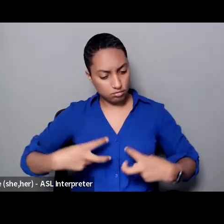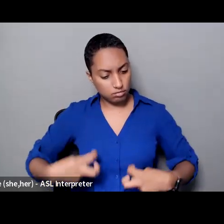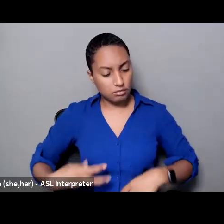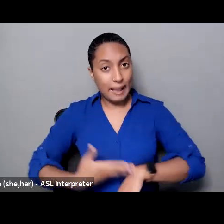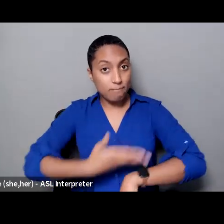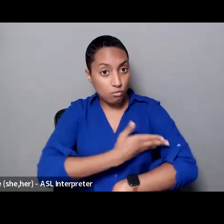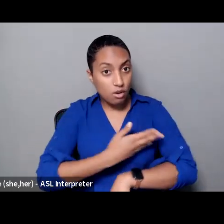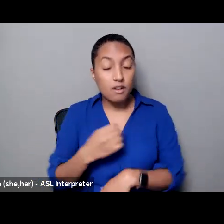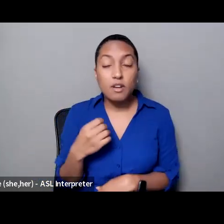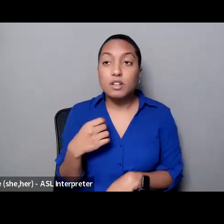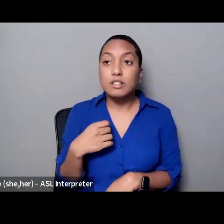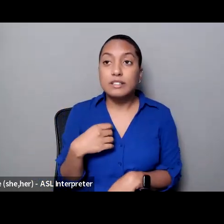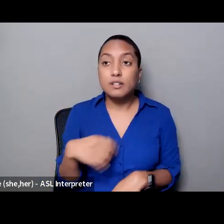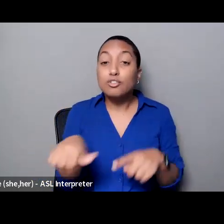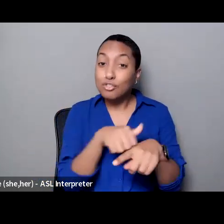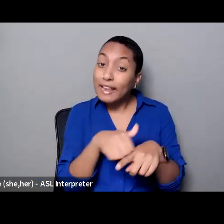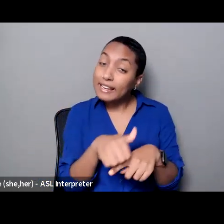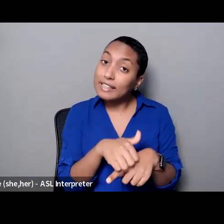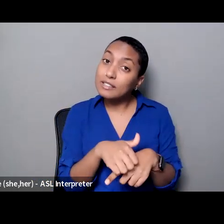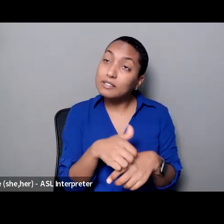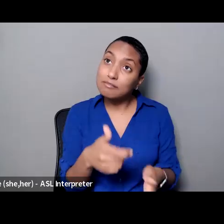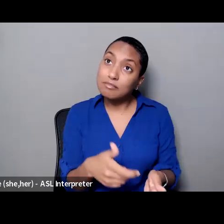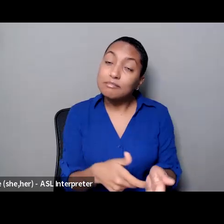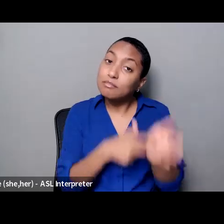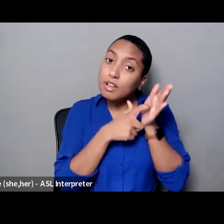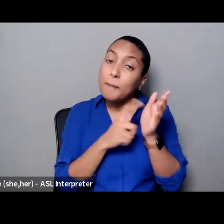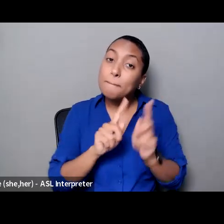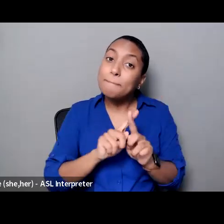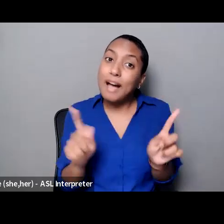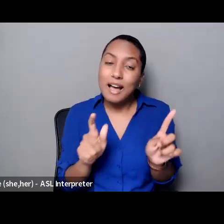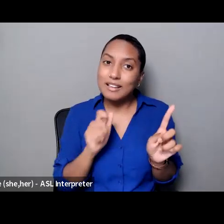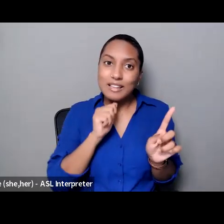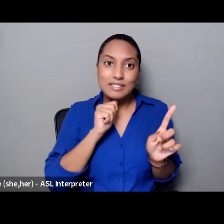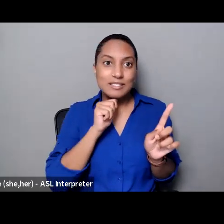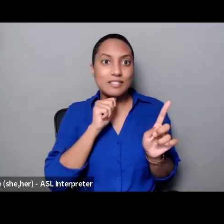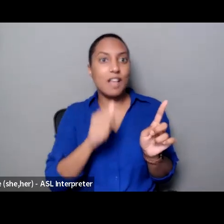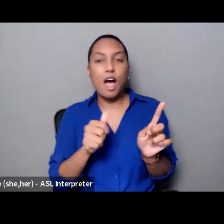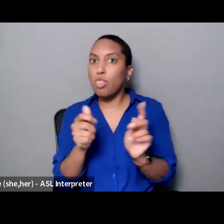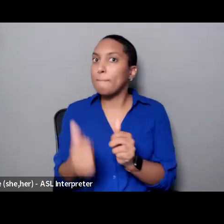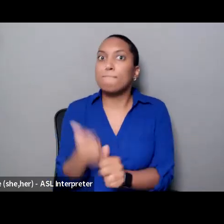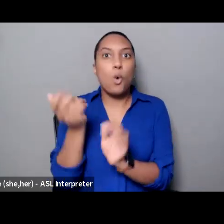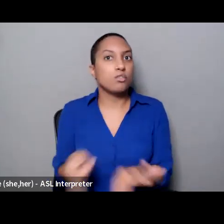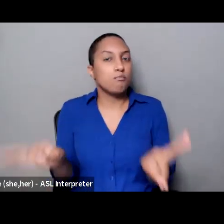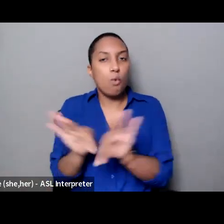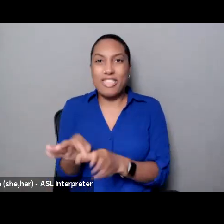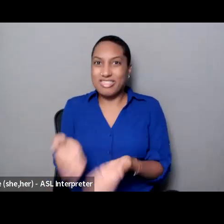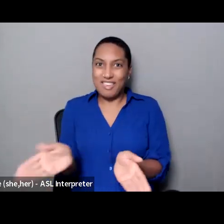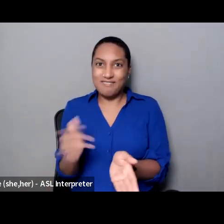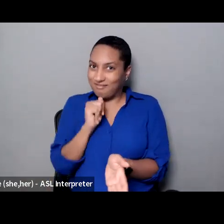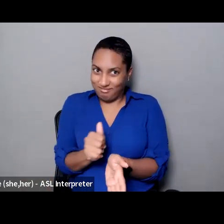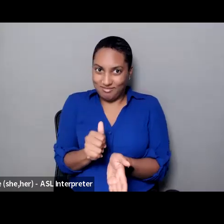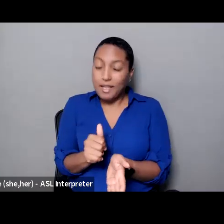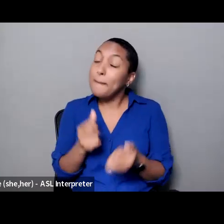be necessary, but it's not the end all. And too many organizations start their efforts with training and believe that that's all